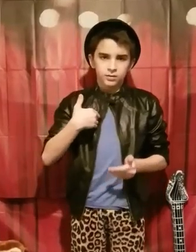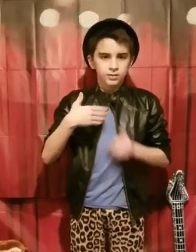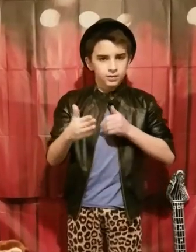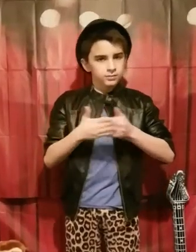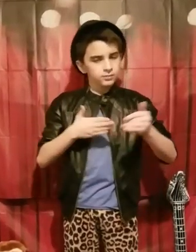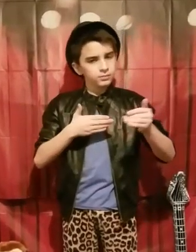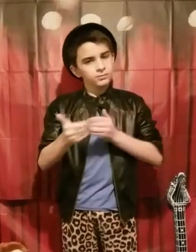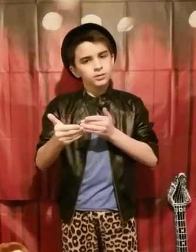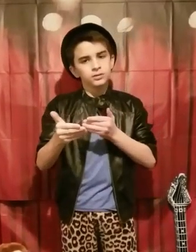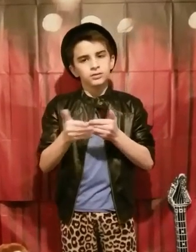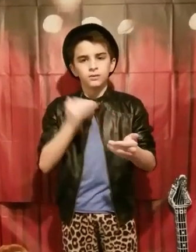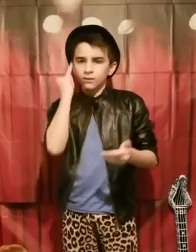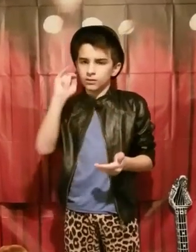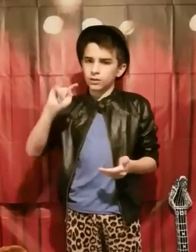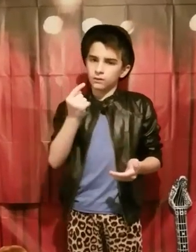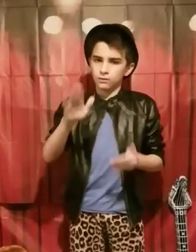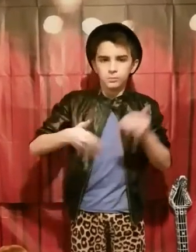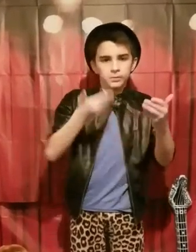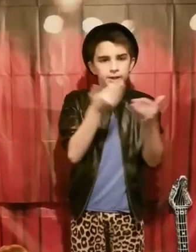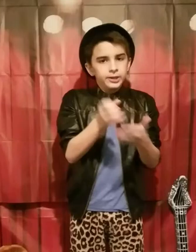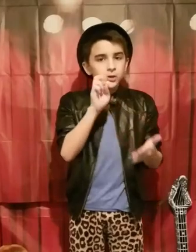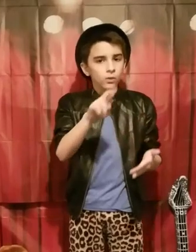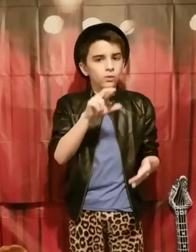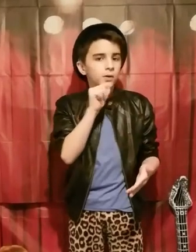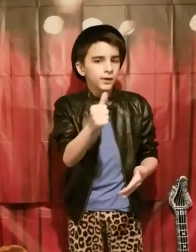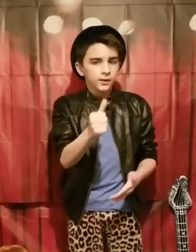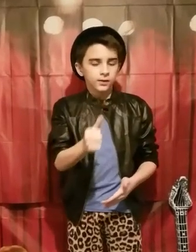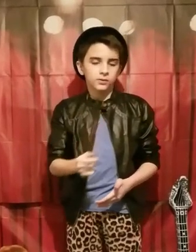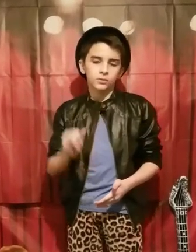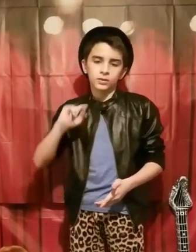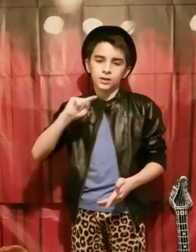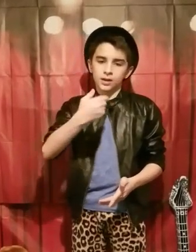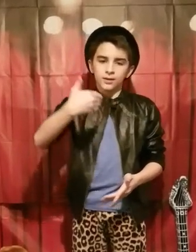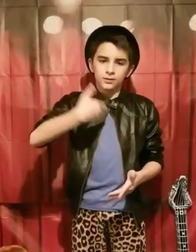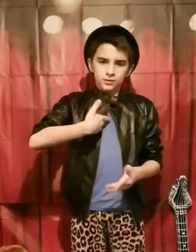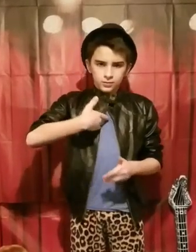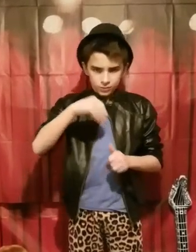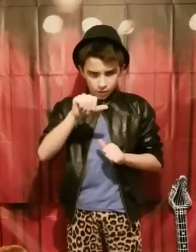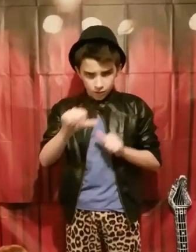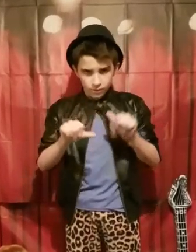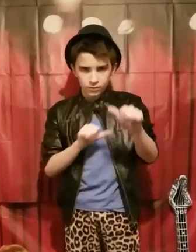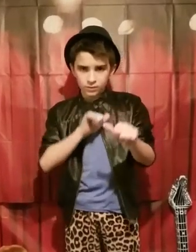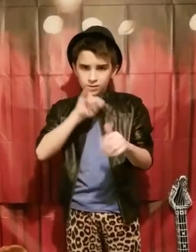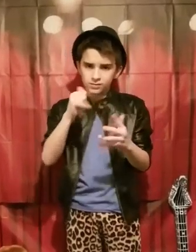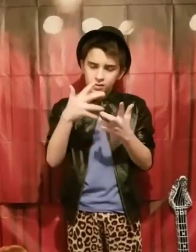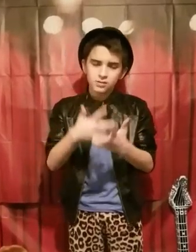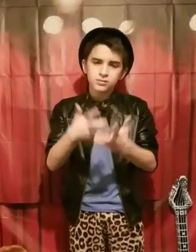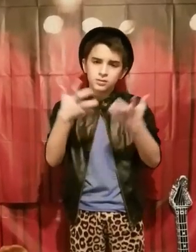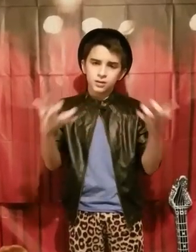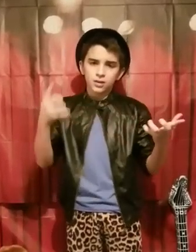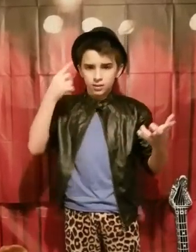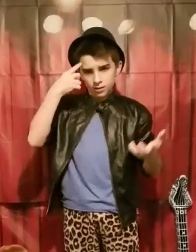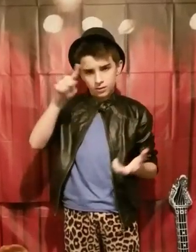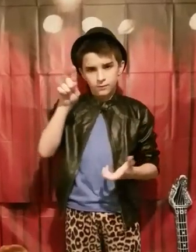It doesn't make a difference If we make it a night We got each other And that's a life